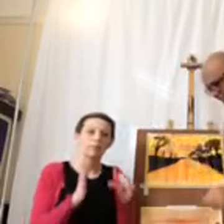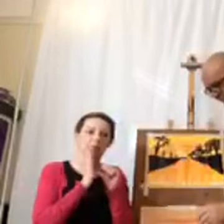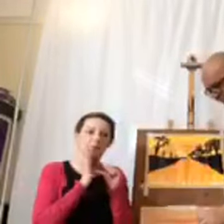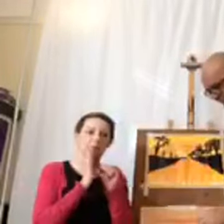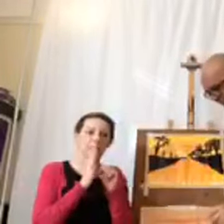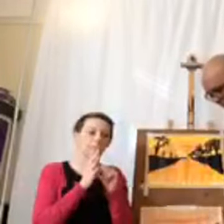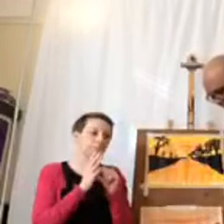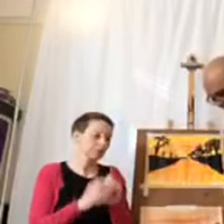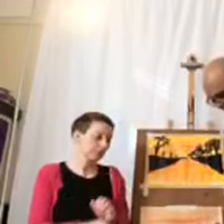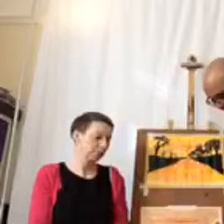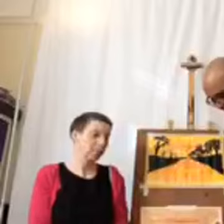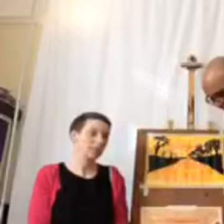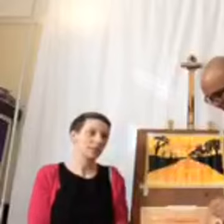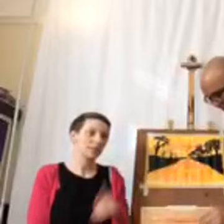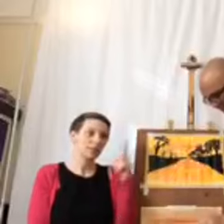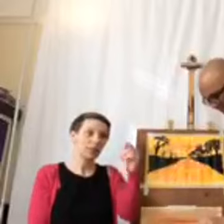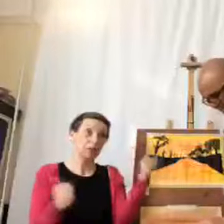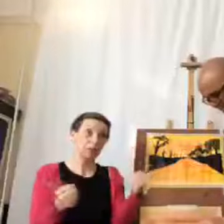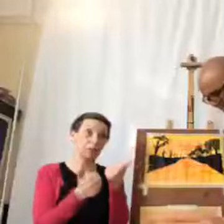Now. Has she finished before me?